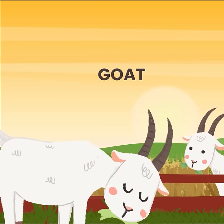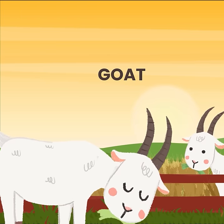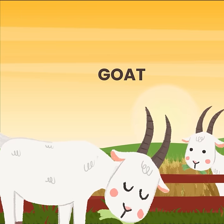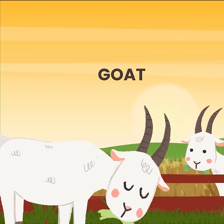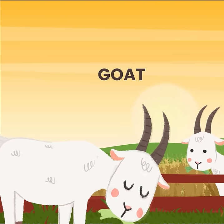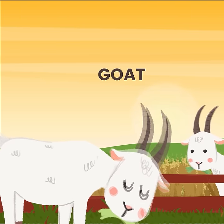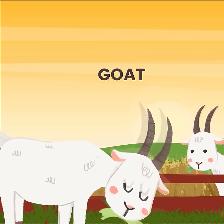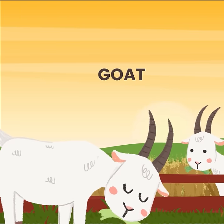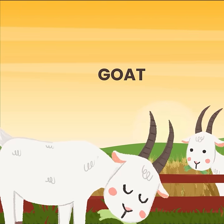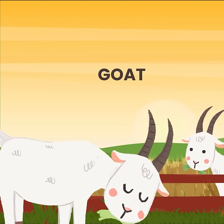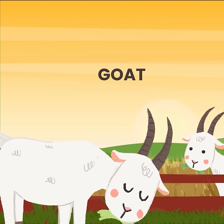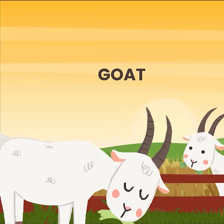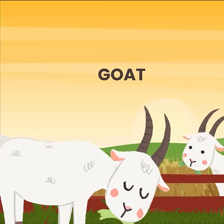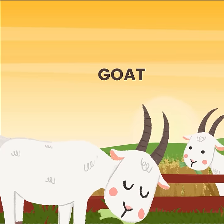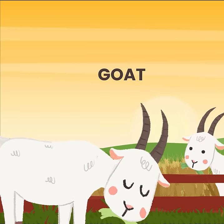amazing. What does a goat say?